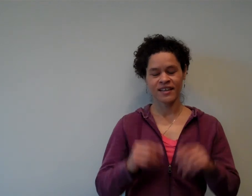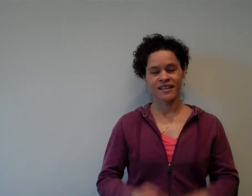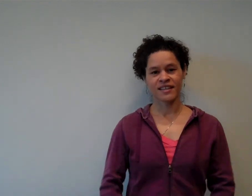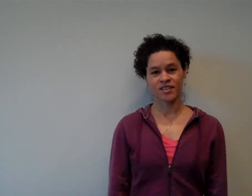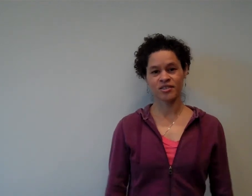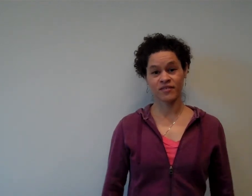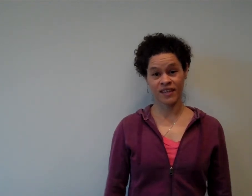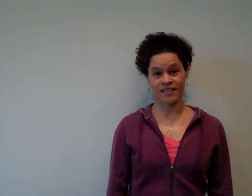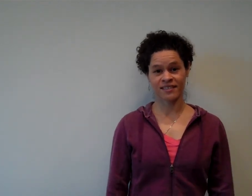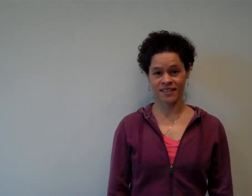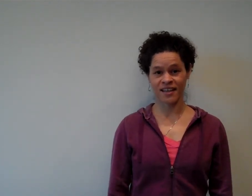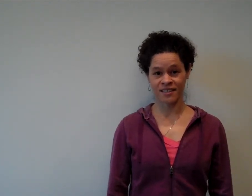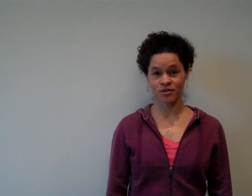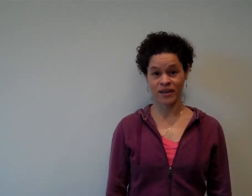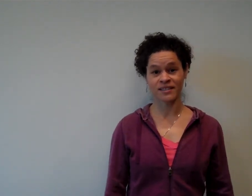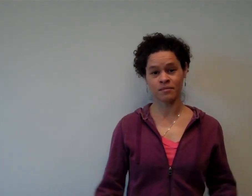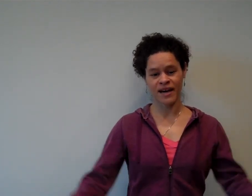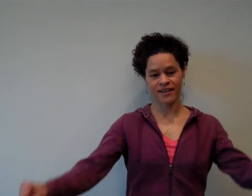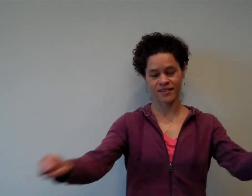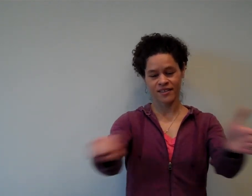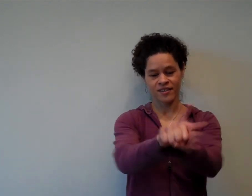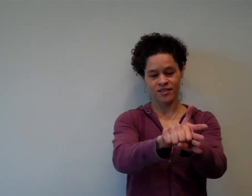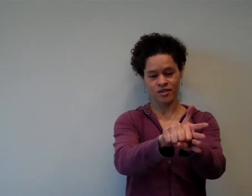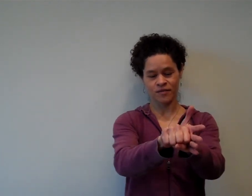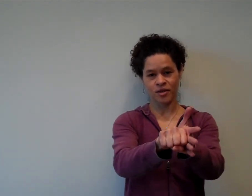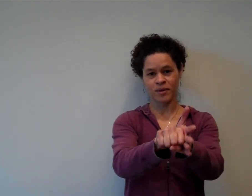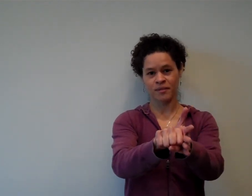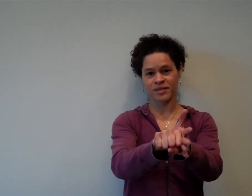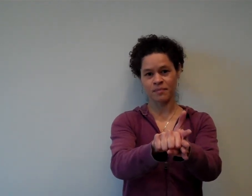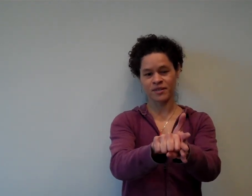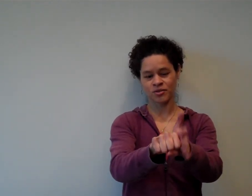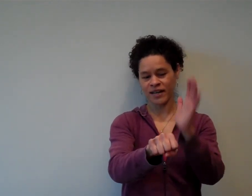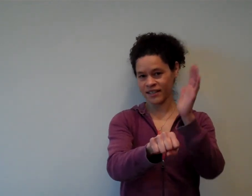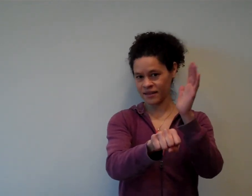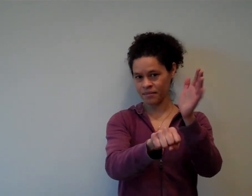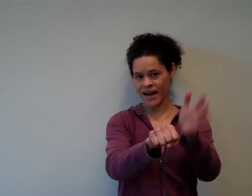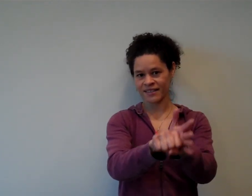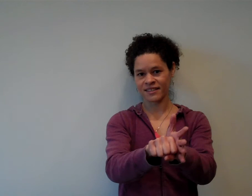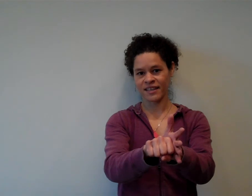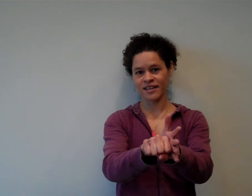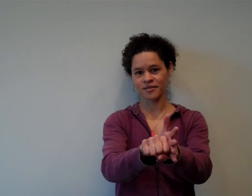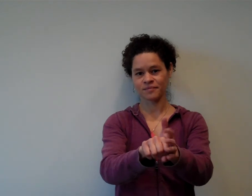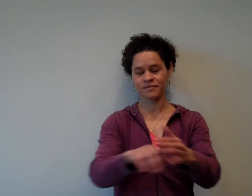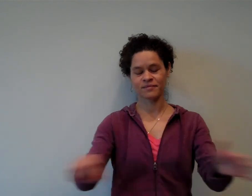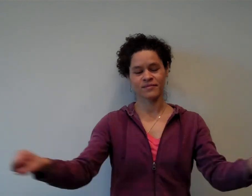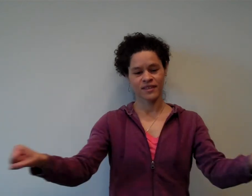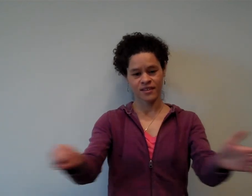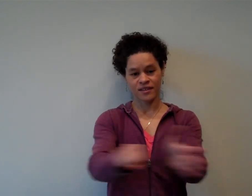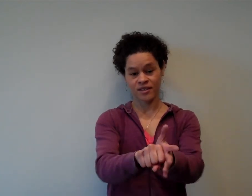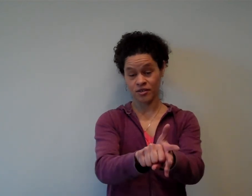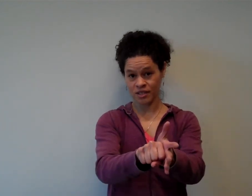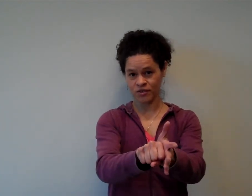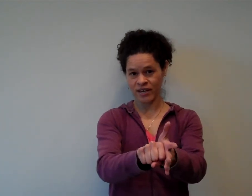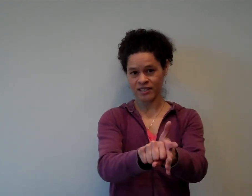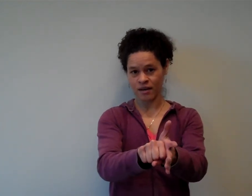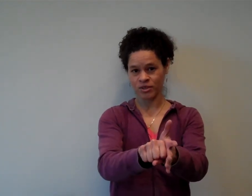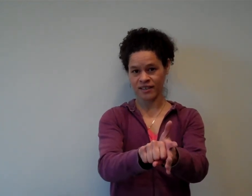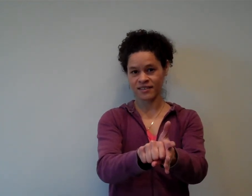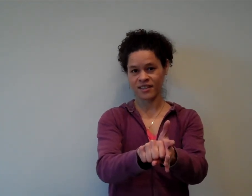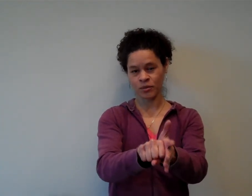The accusative case is the case of direct impact. So the verb comes up and directly impacts the noun. Accusative direct object. And we use